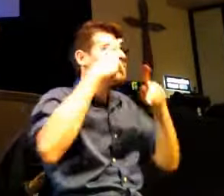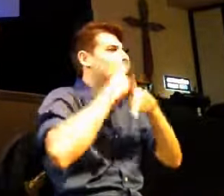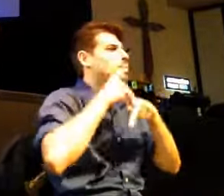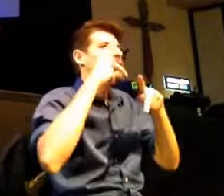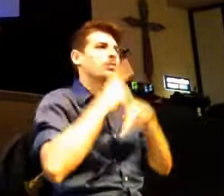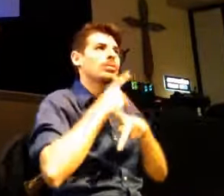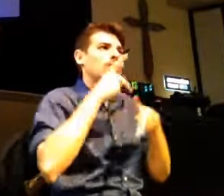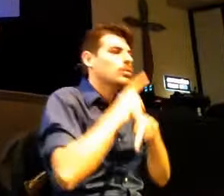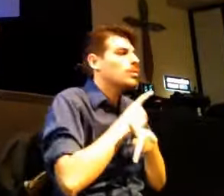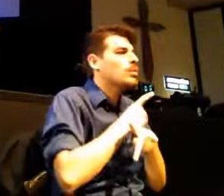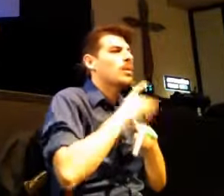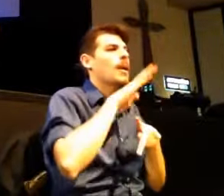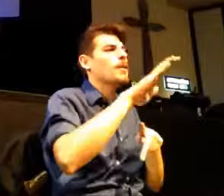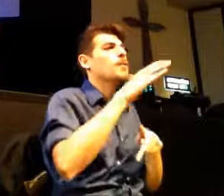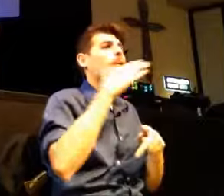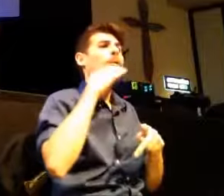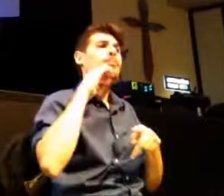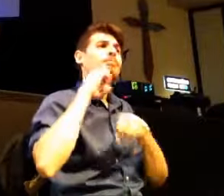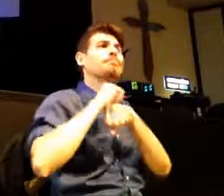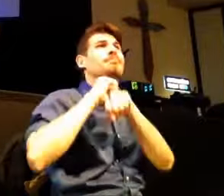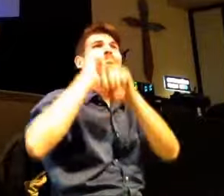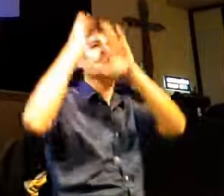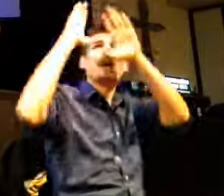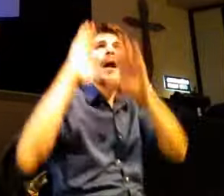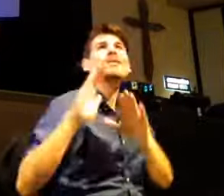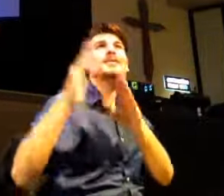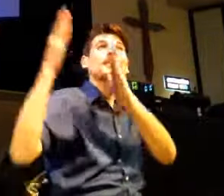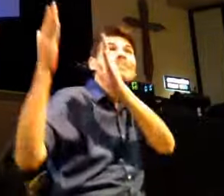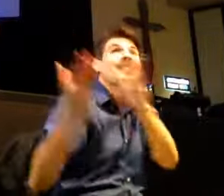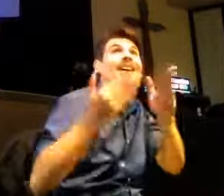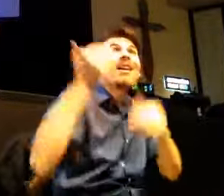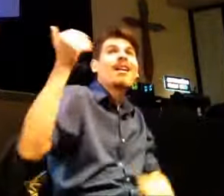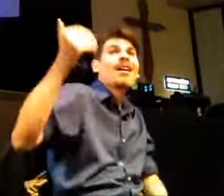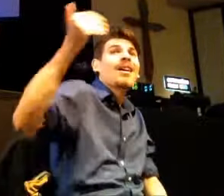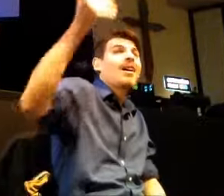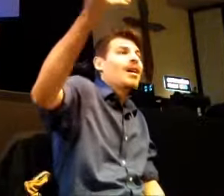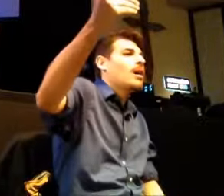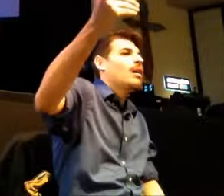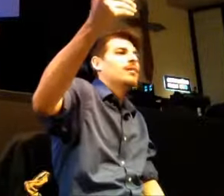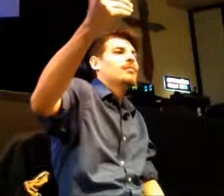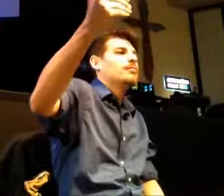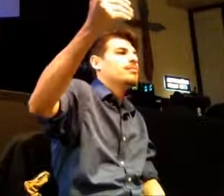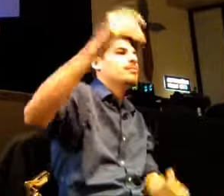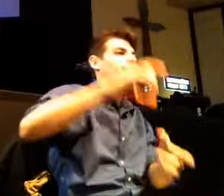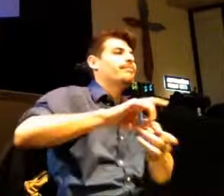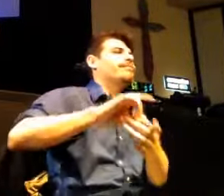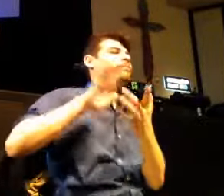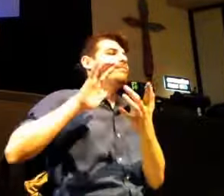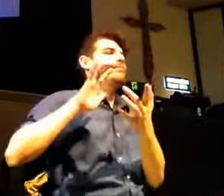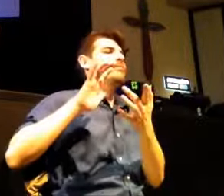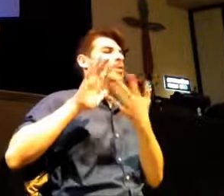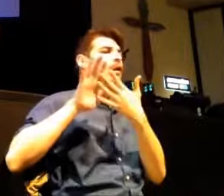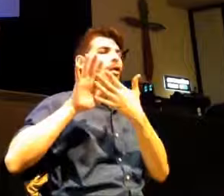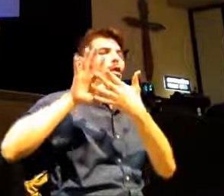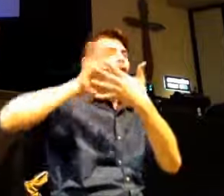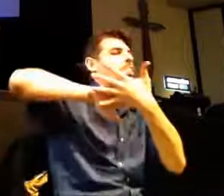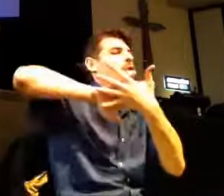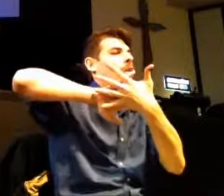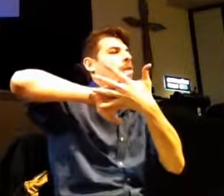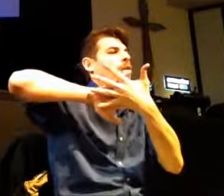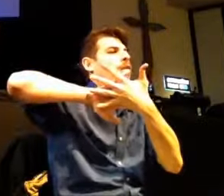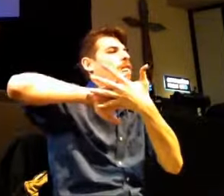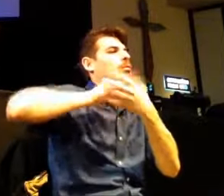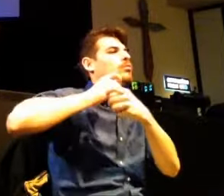great joys and the things that God has before you. So here's my hope for this morning, just really simple, is that maybe in